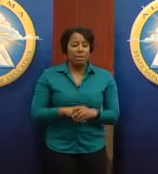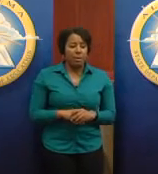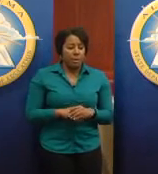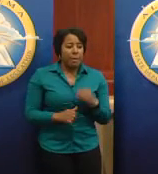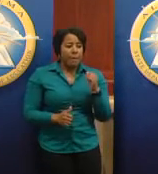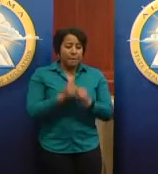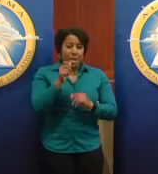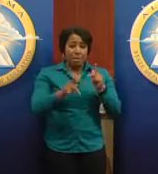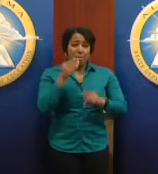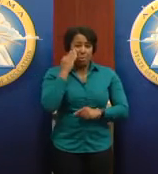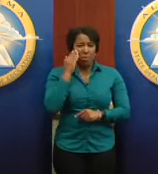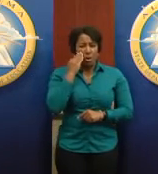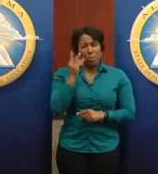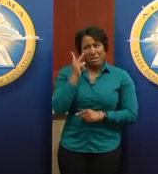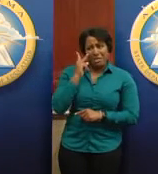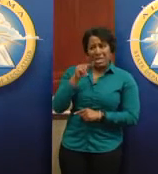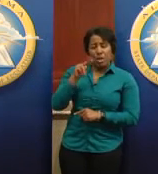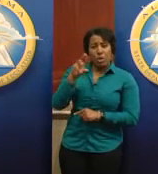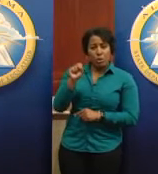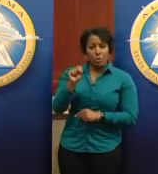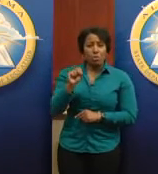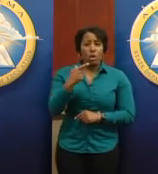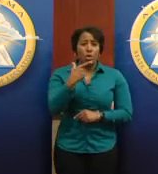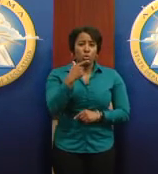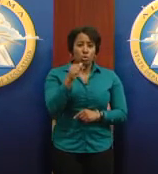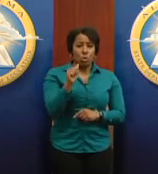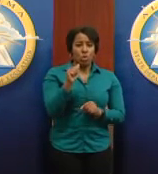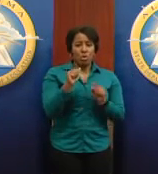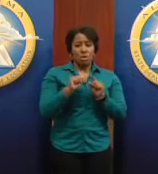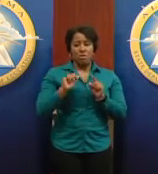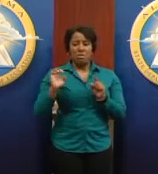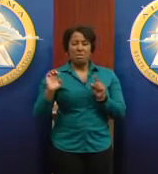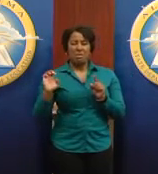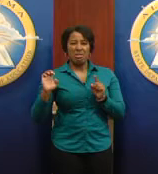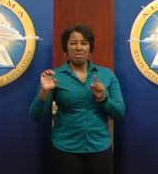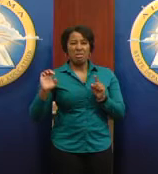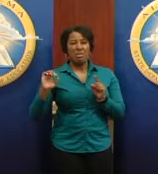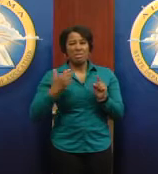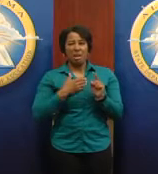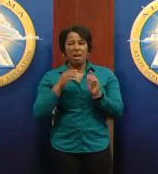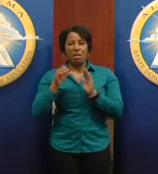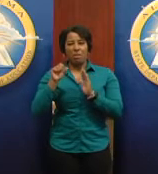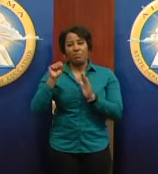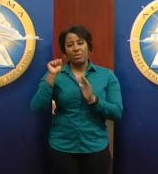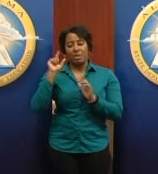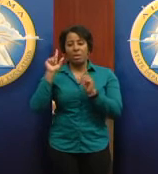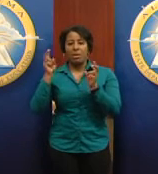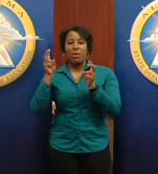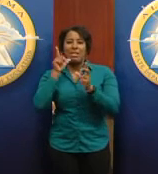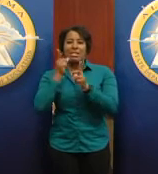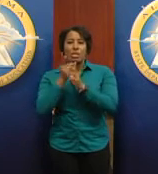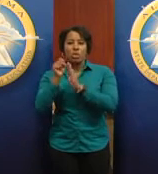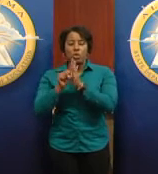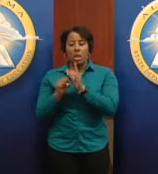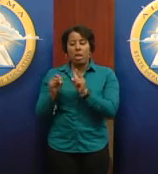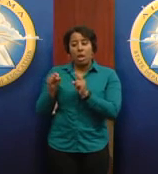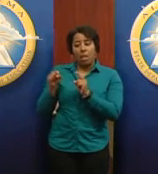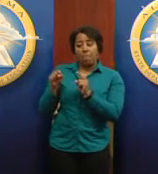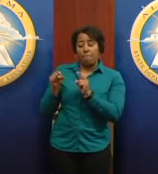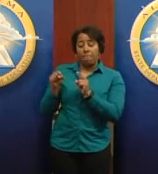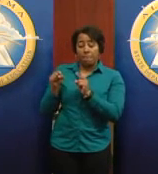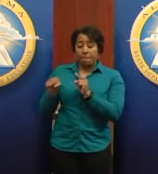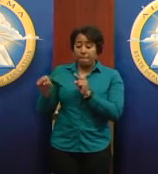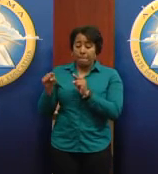the news, that Georgia, our sister state to the east, has already said that they intend to not give standardized